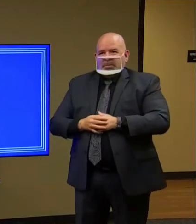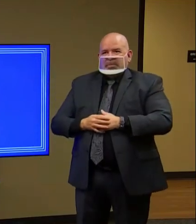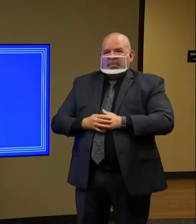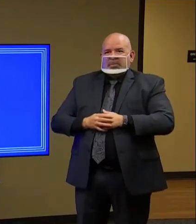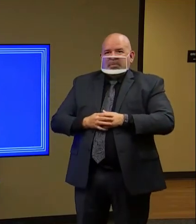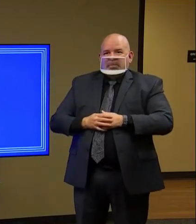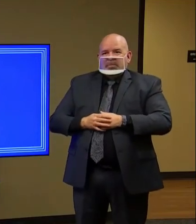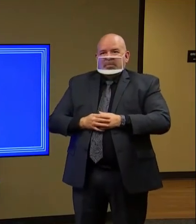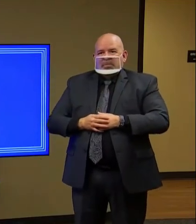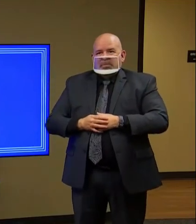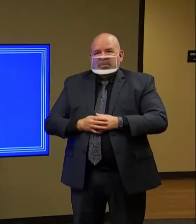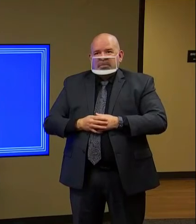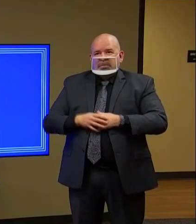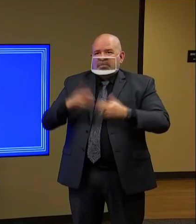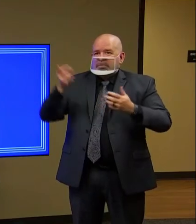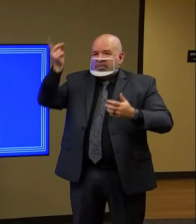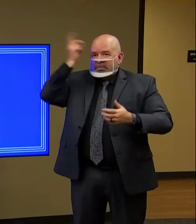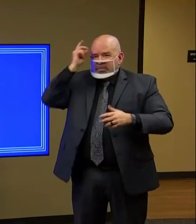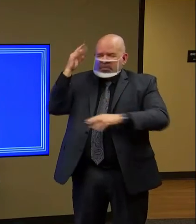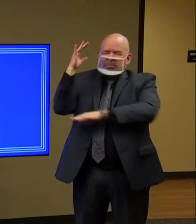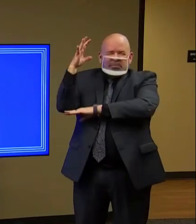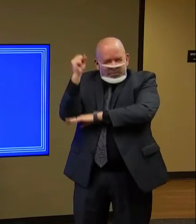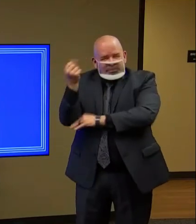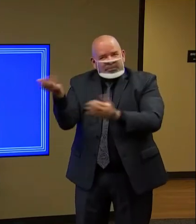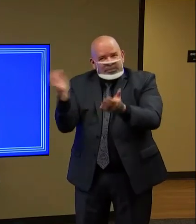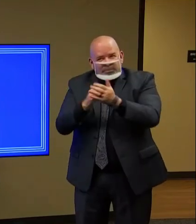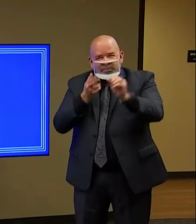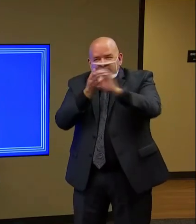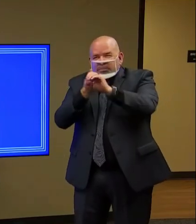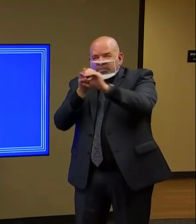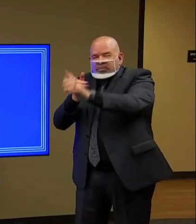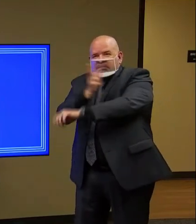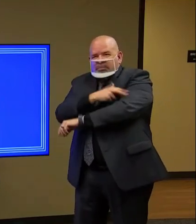week. As of today, there are